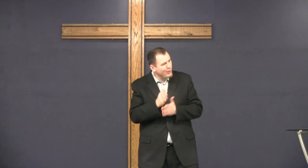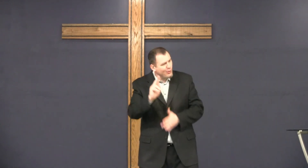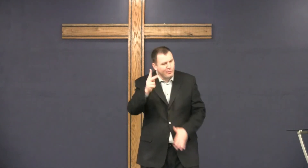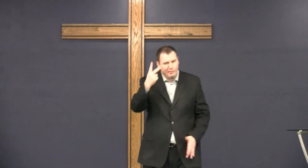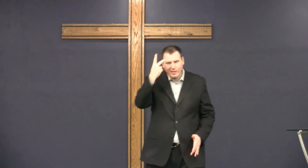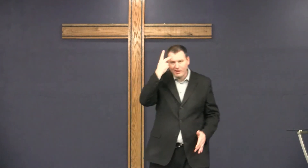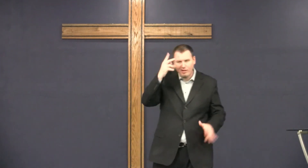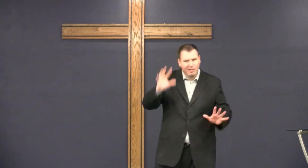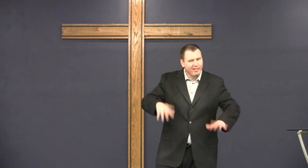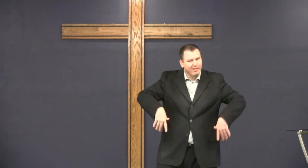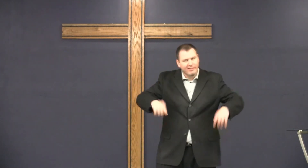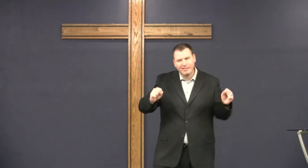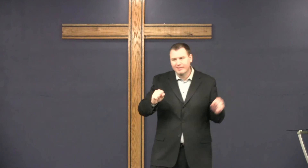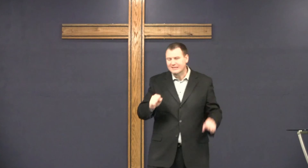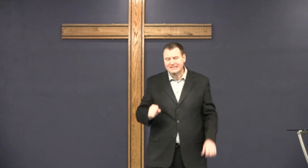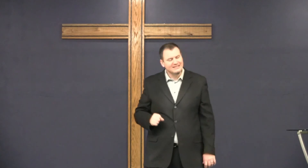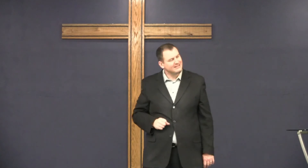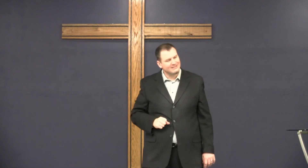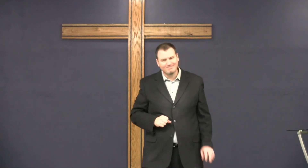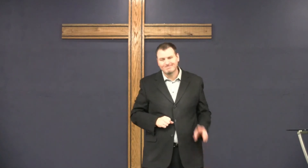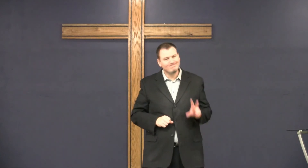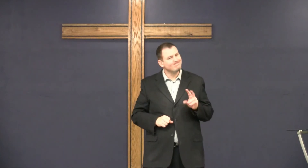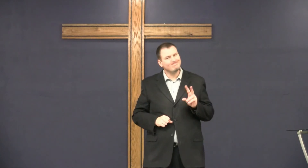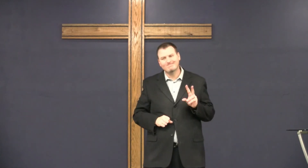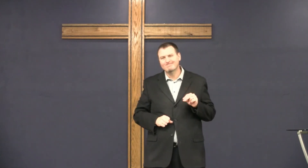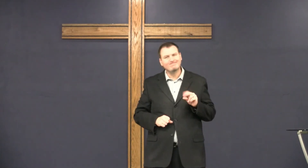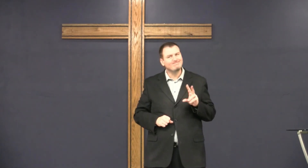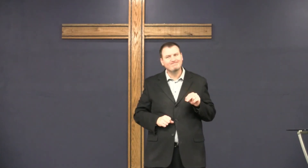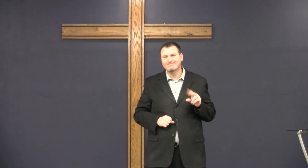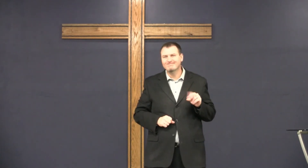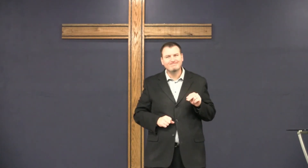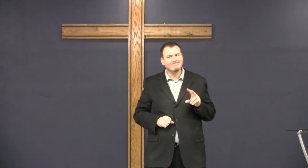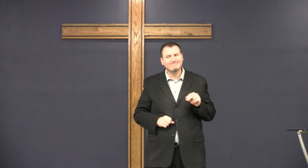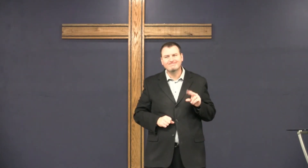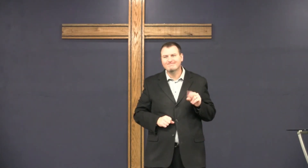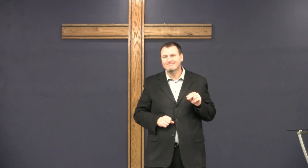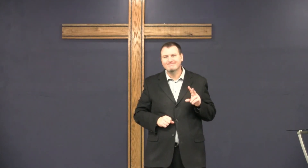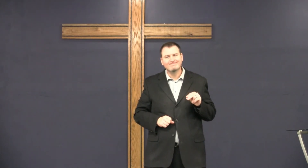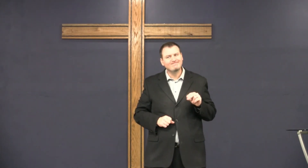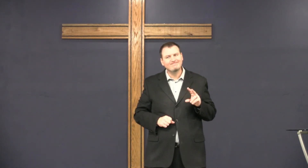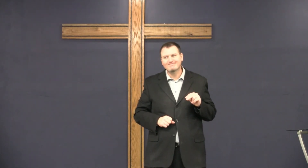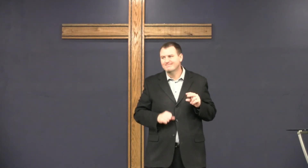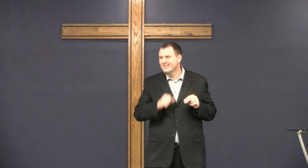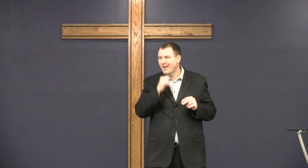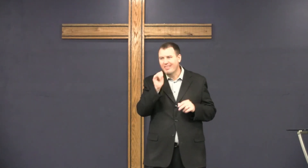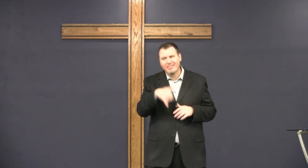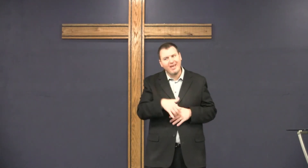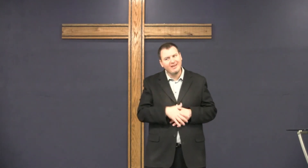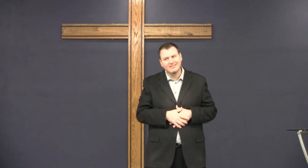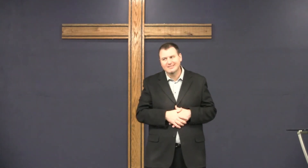And how you can have peace. It's not going to be through a political